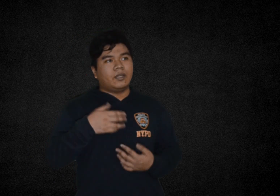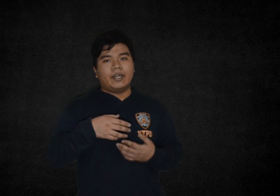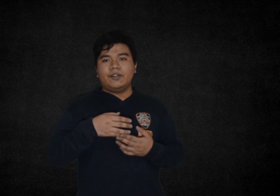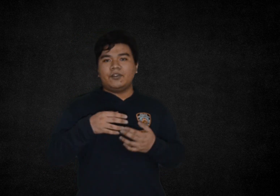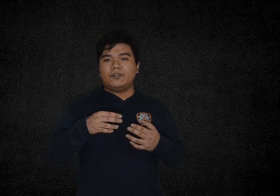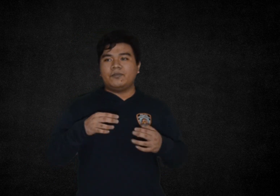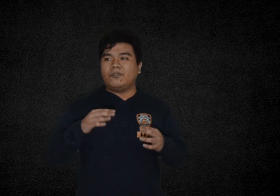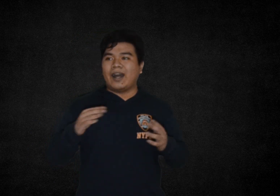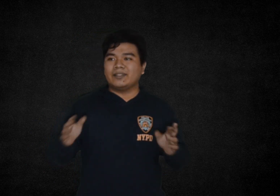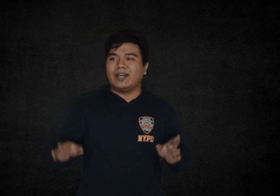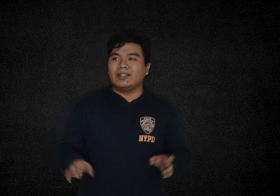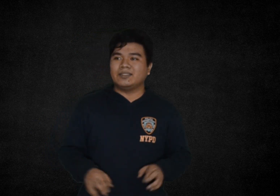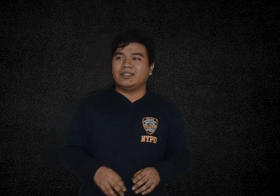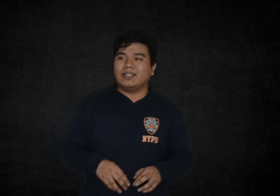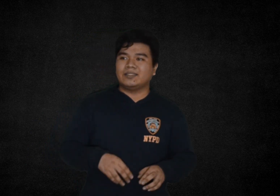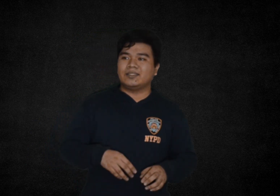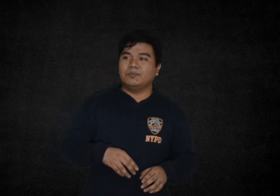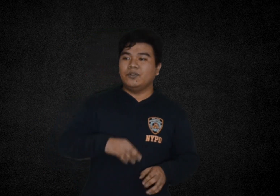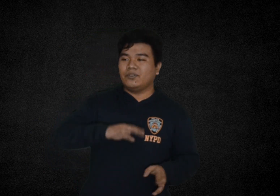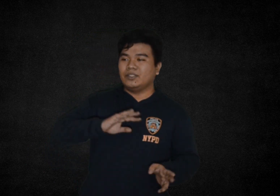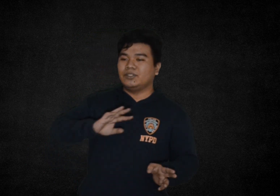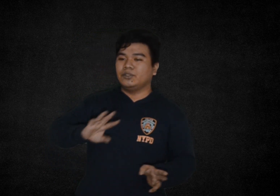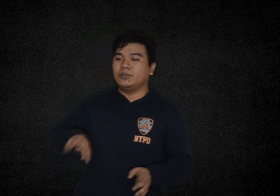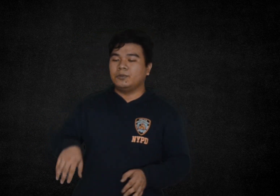enough of fractals, let's move on to